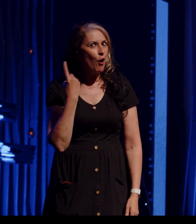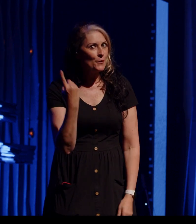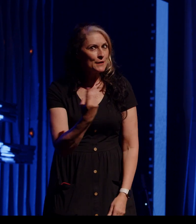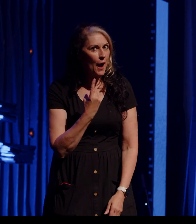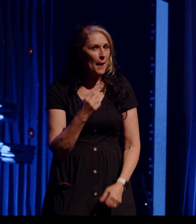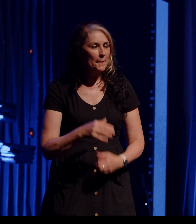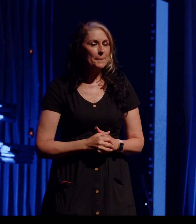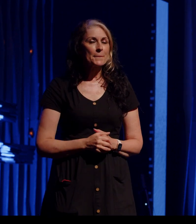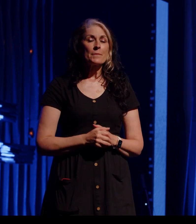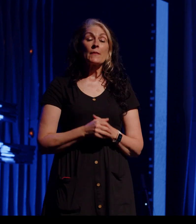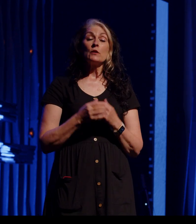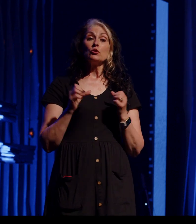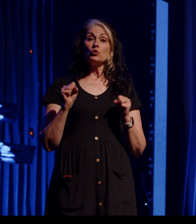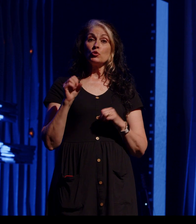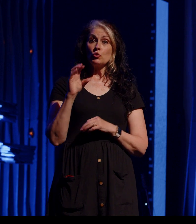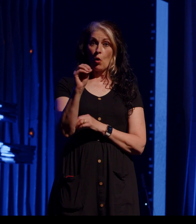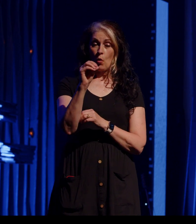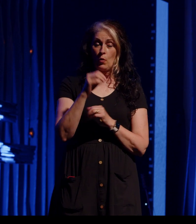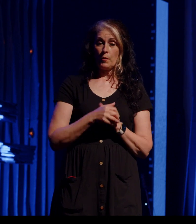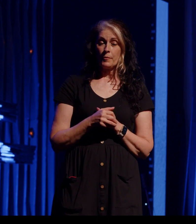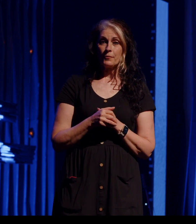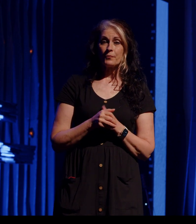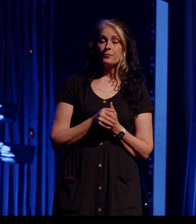time. So,